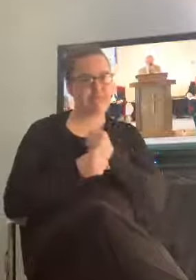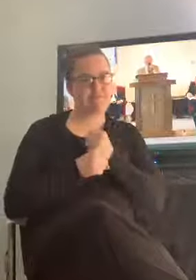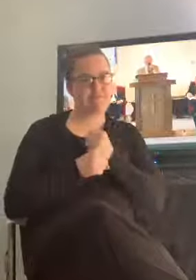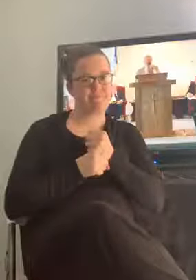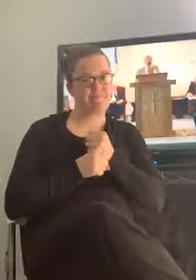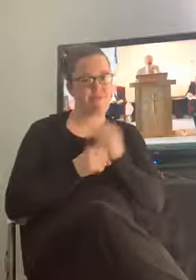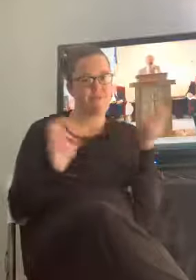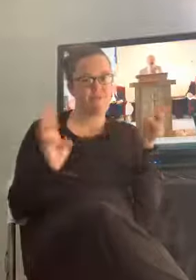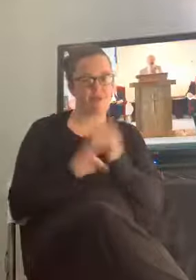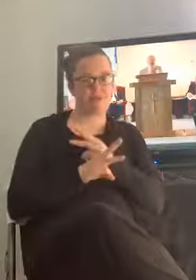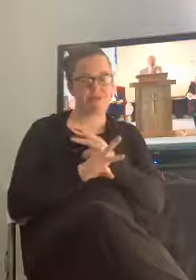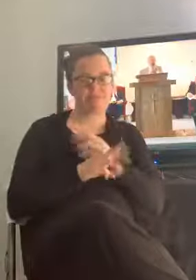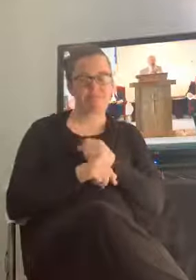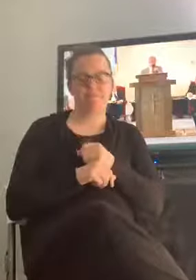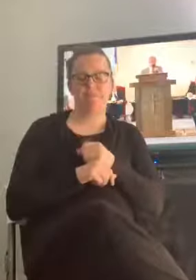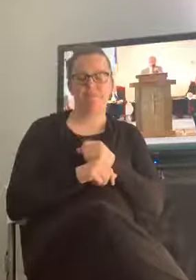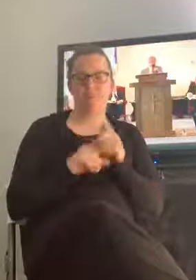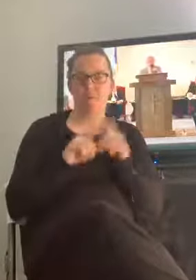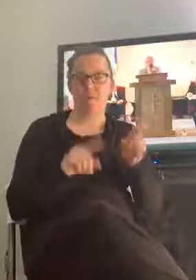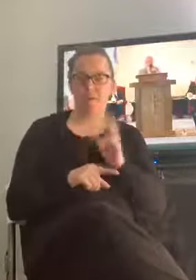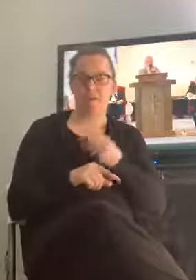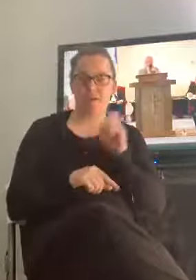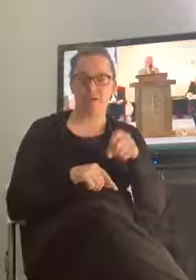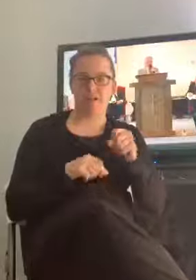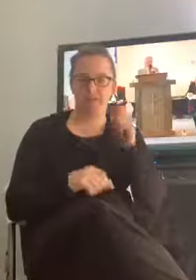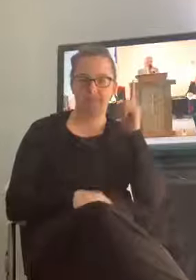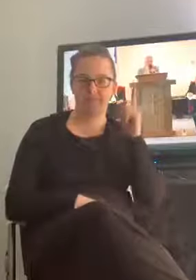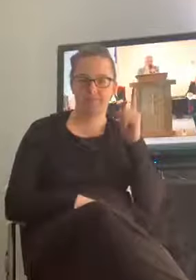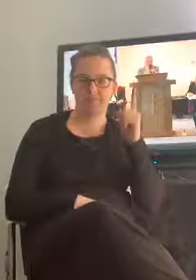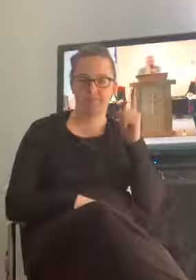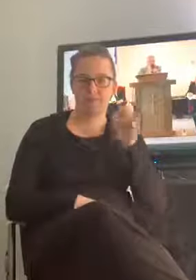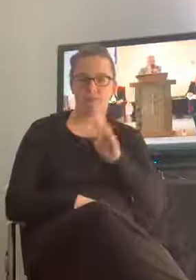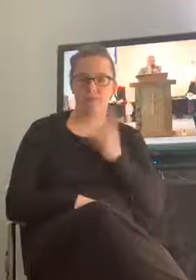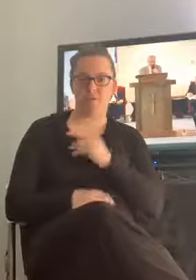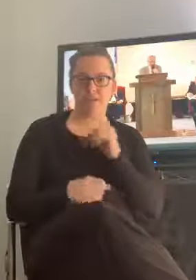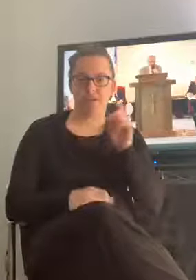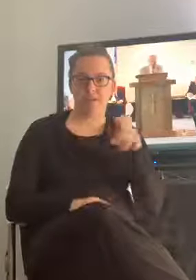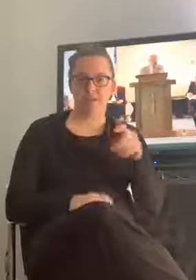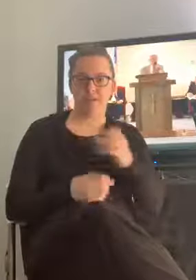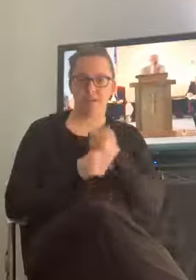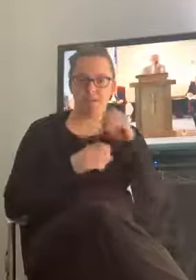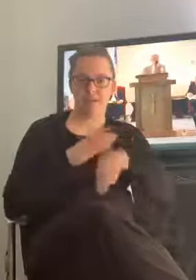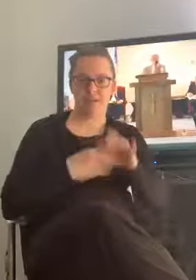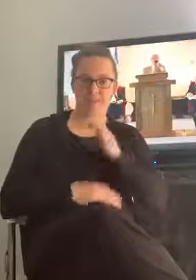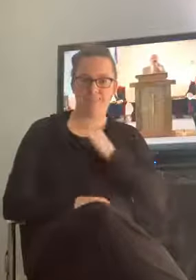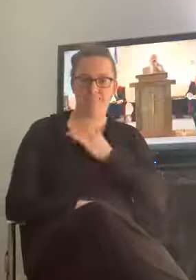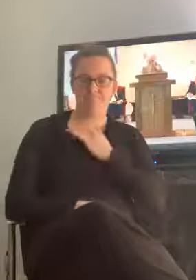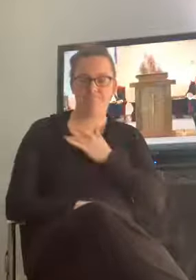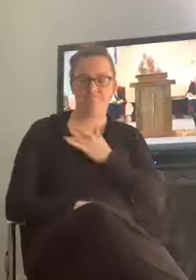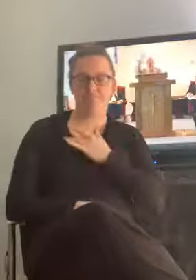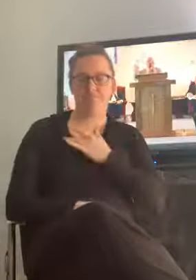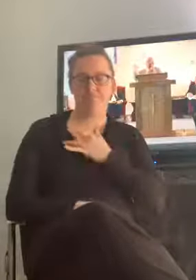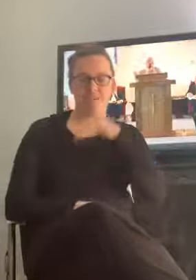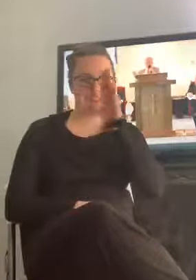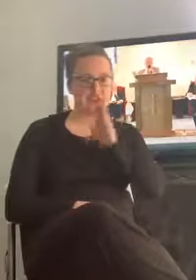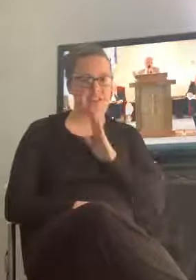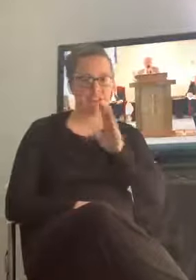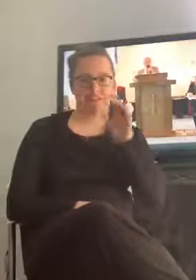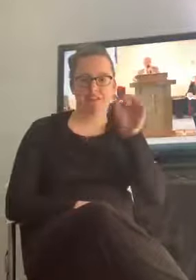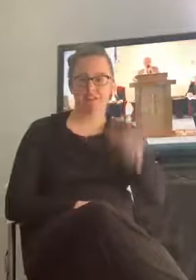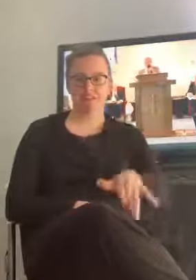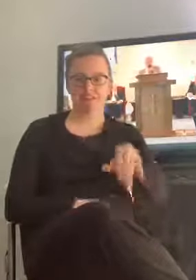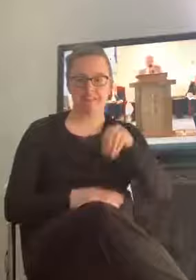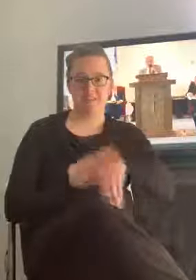but there's things that we need to understand, and we need to get in our heart and our mind. God is still in